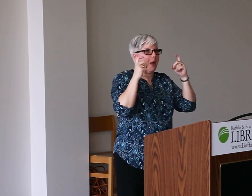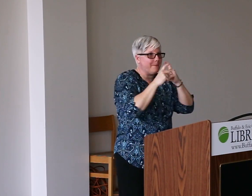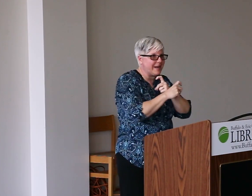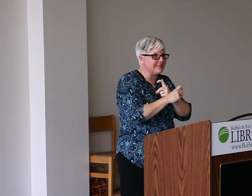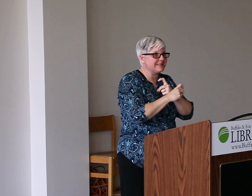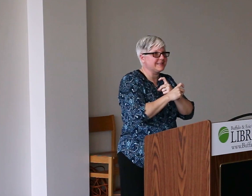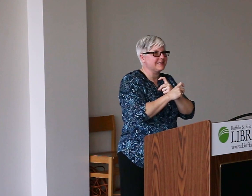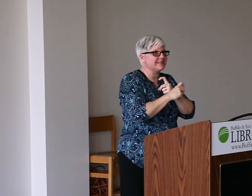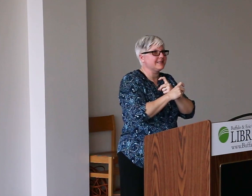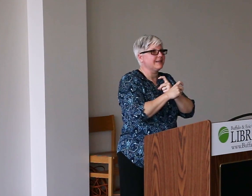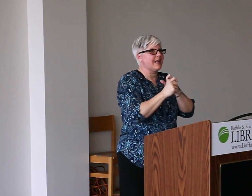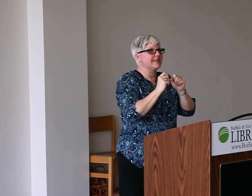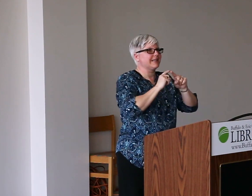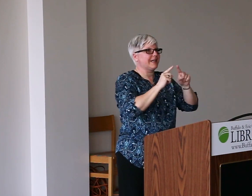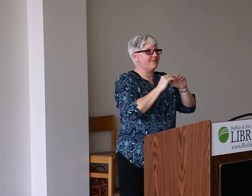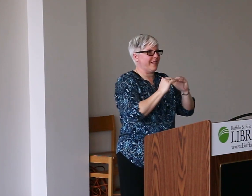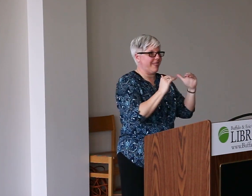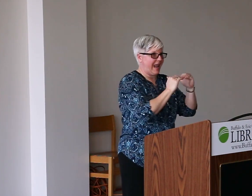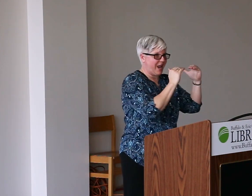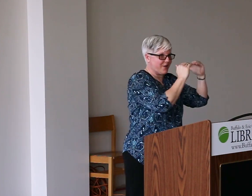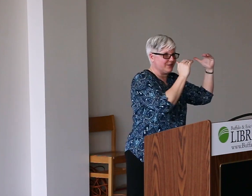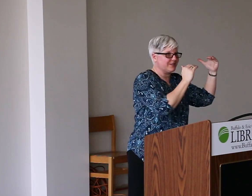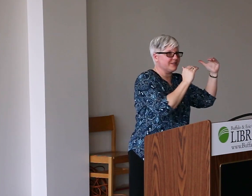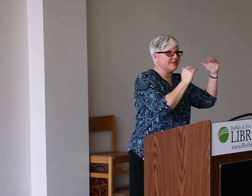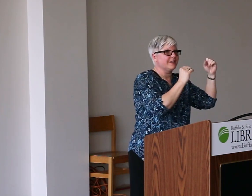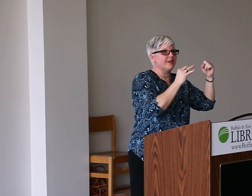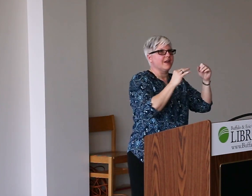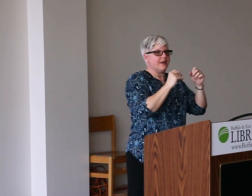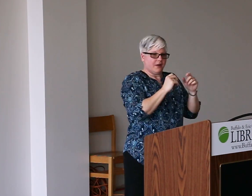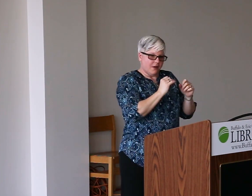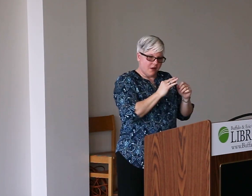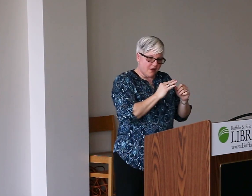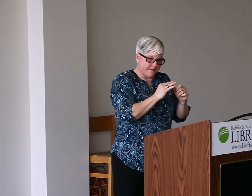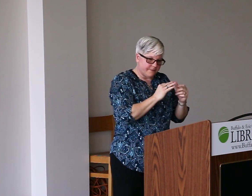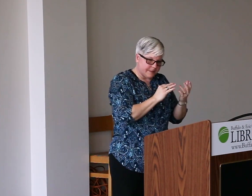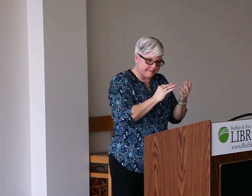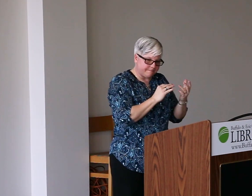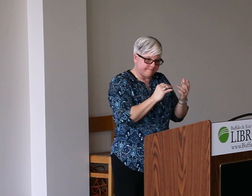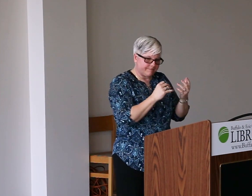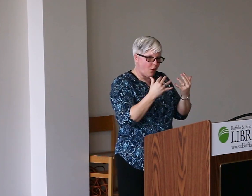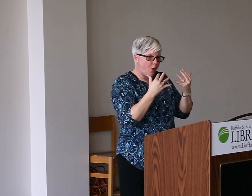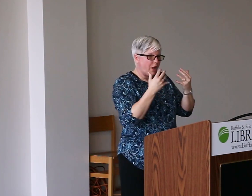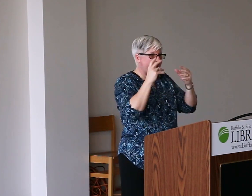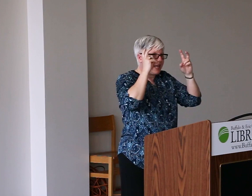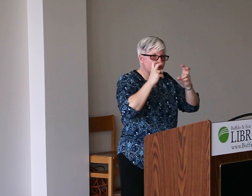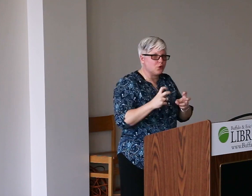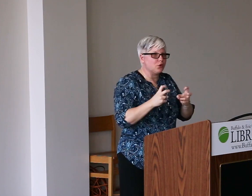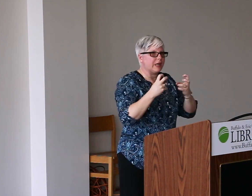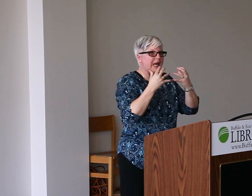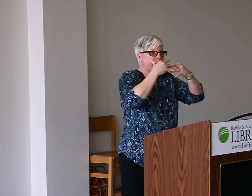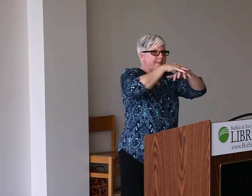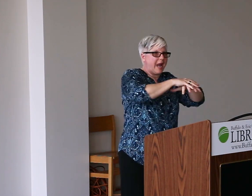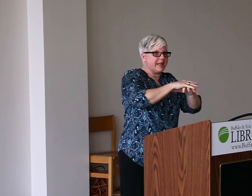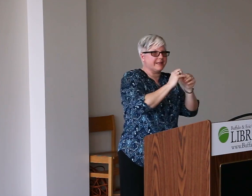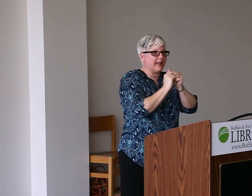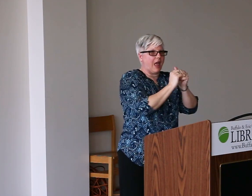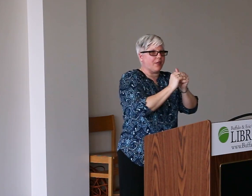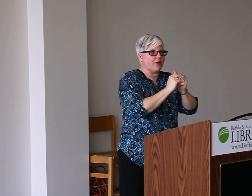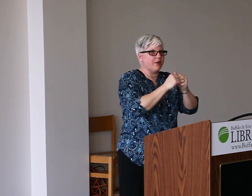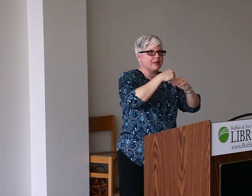it's very complex and there's so many different layers and issues that,